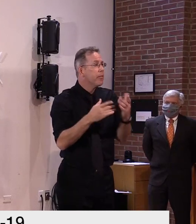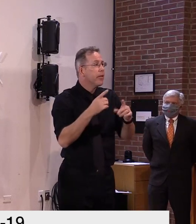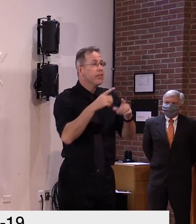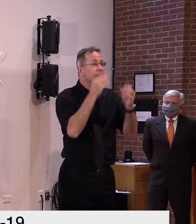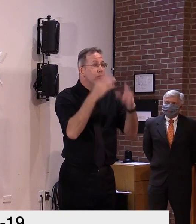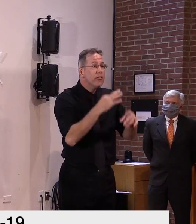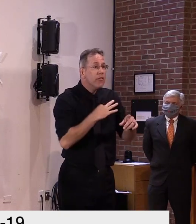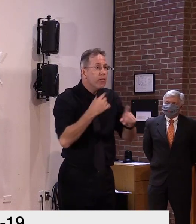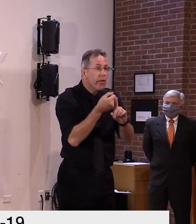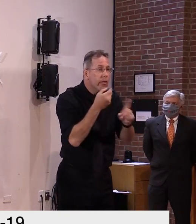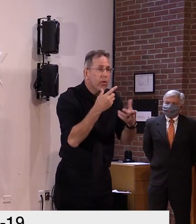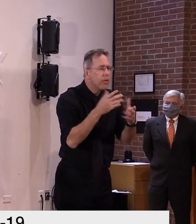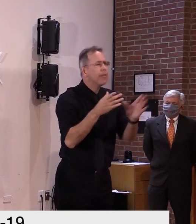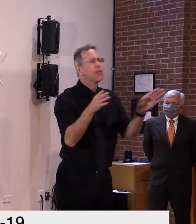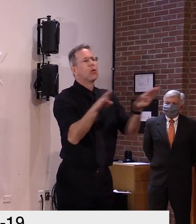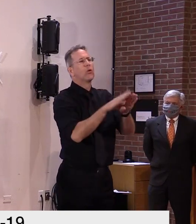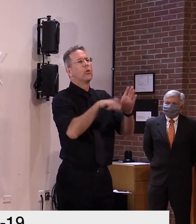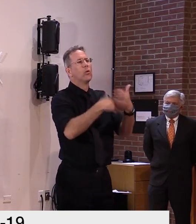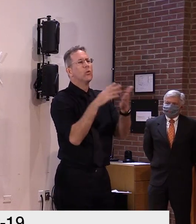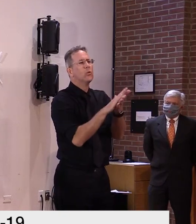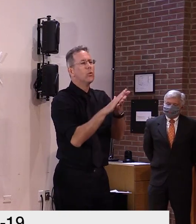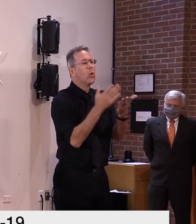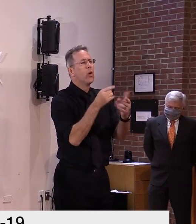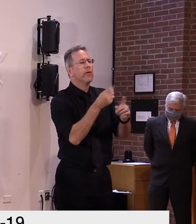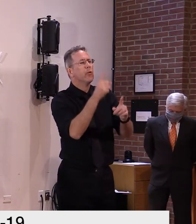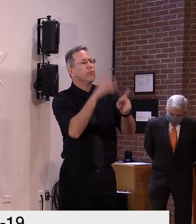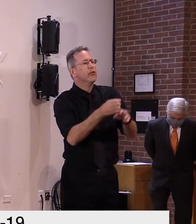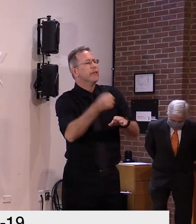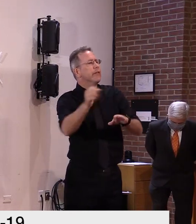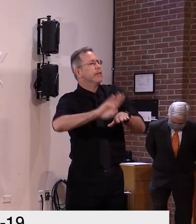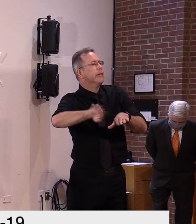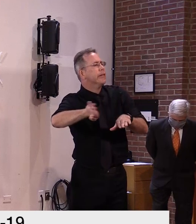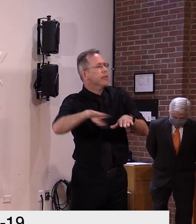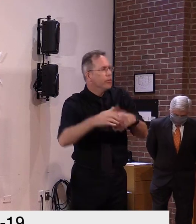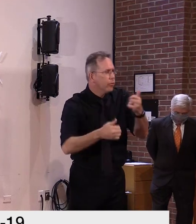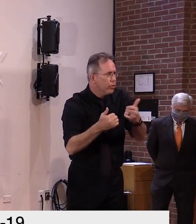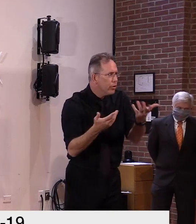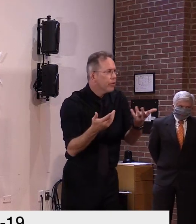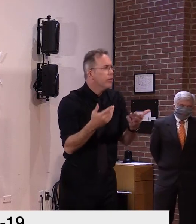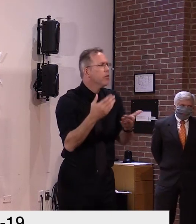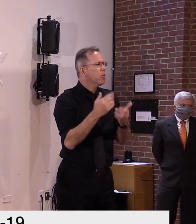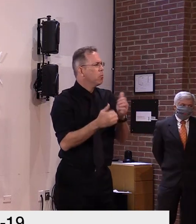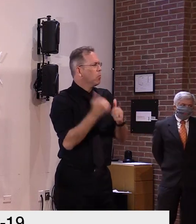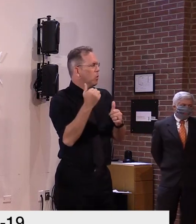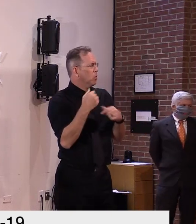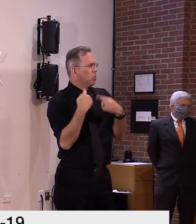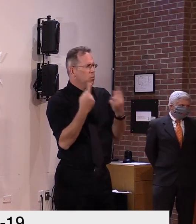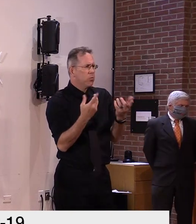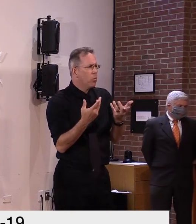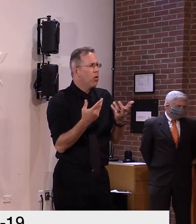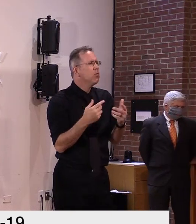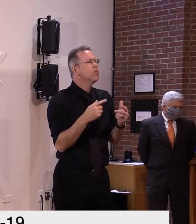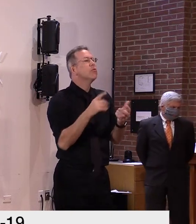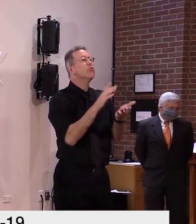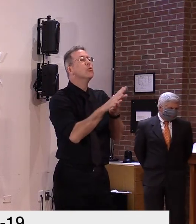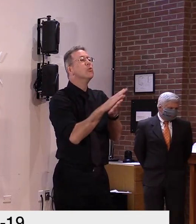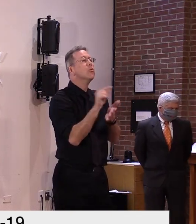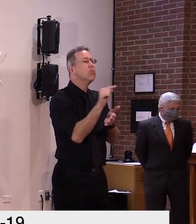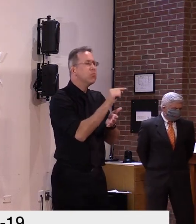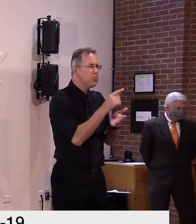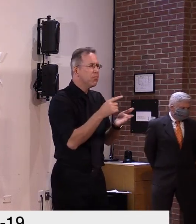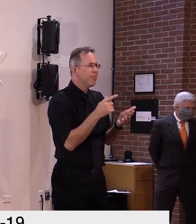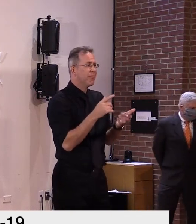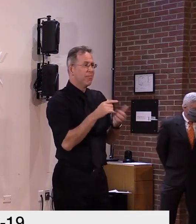school setting. But the majority of the schools, especially with these recent cases we've been